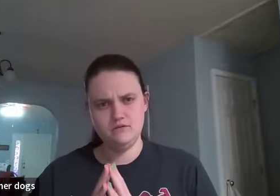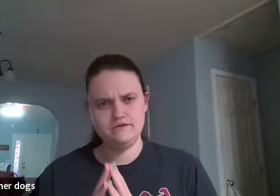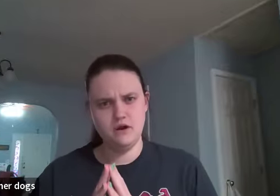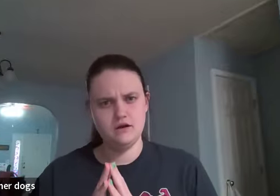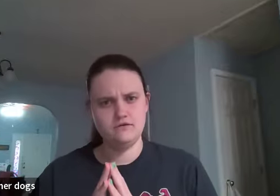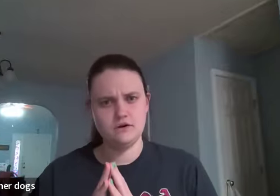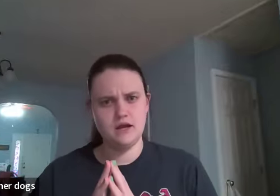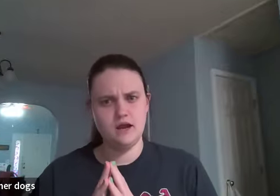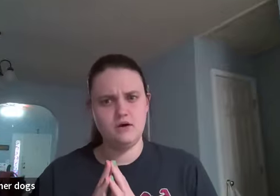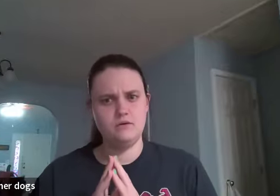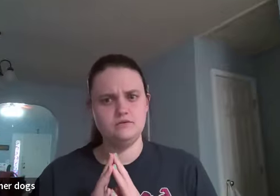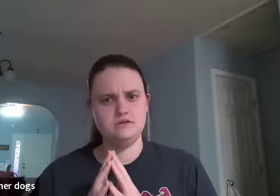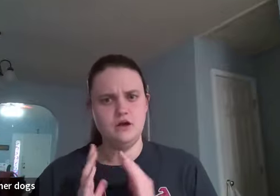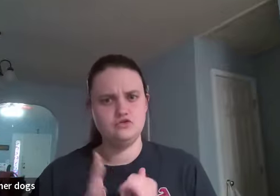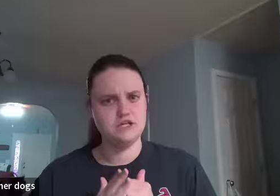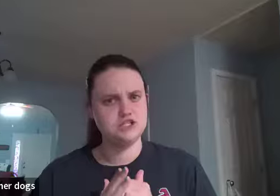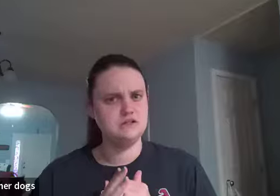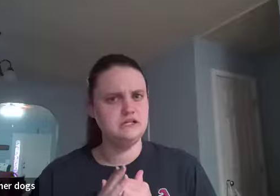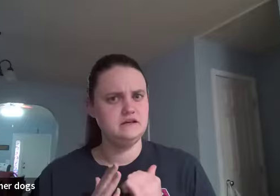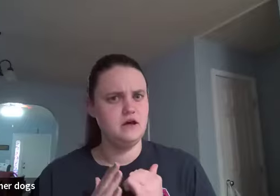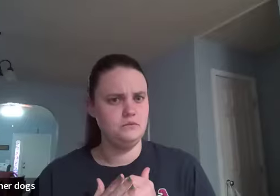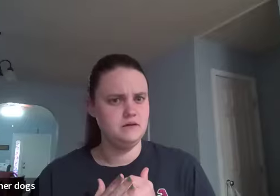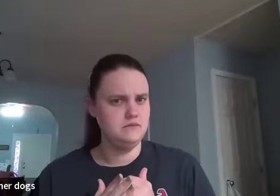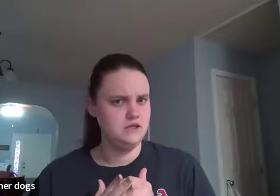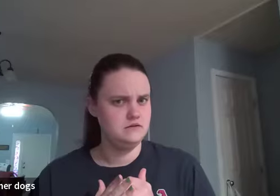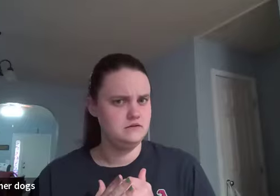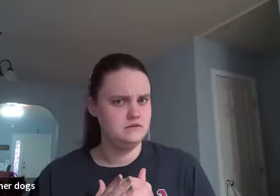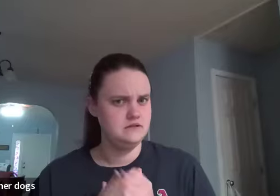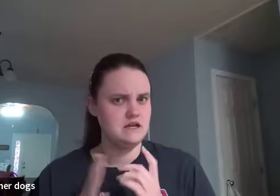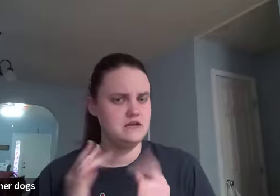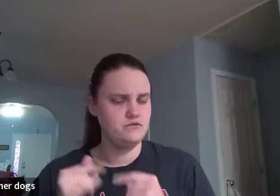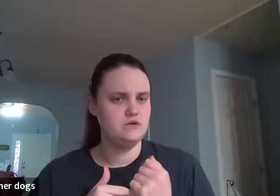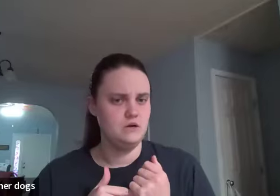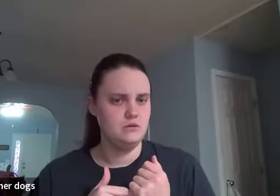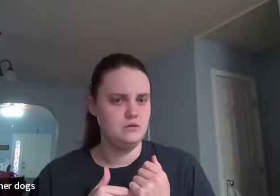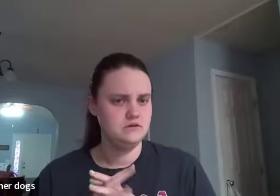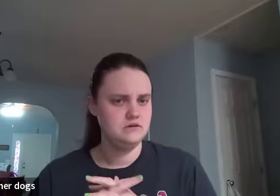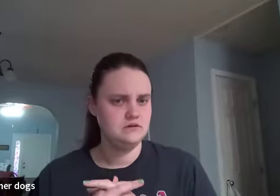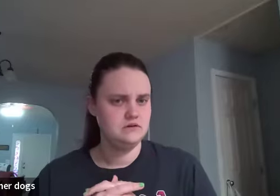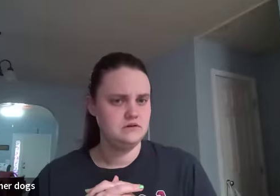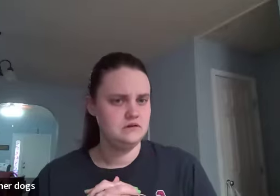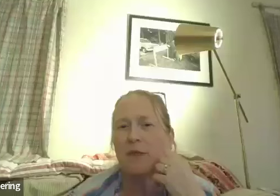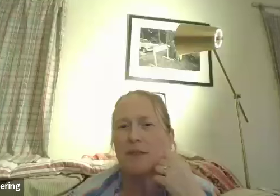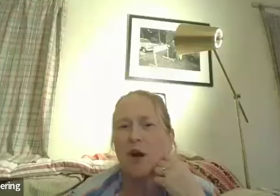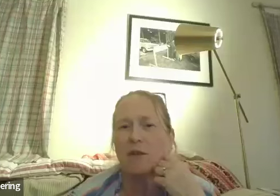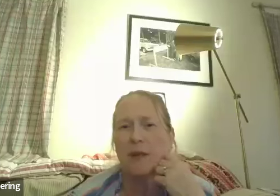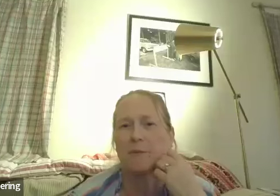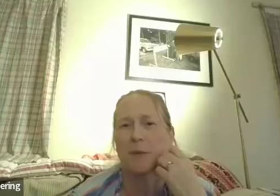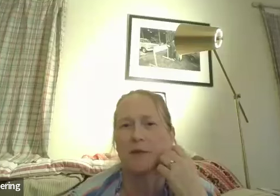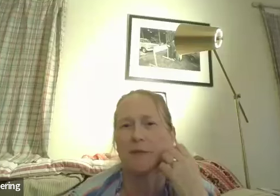know if we've gone over how directionally help can be. The sign for help. I think we talked about it